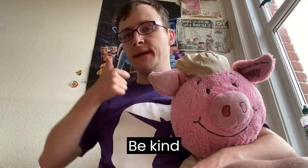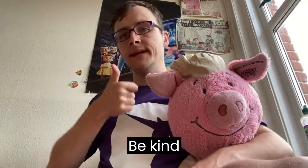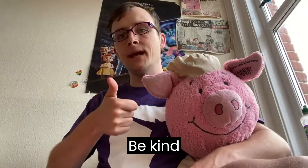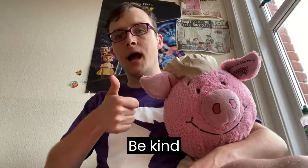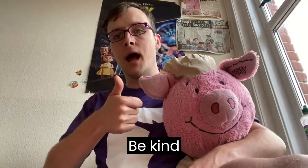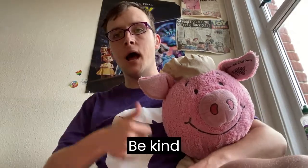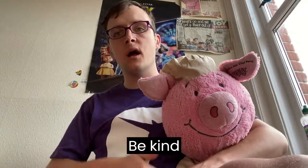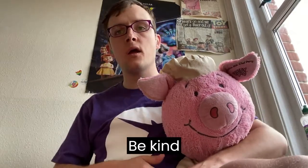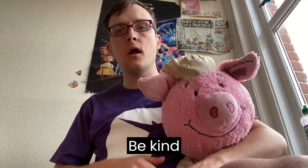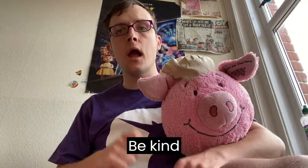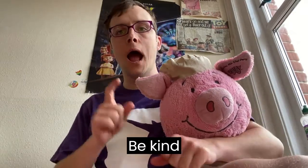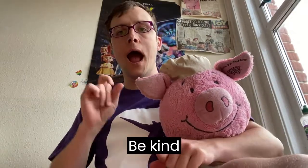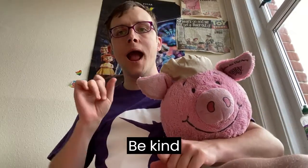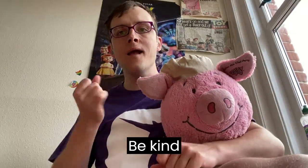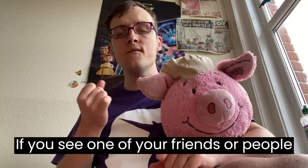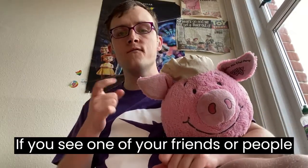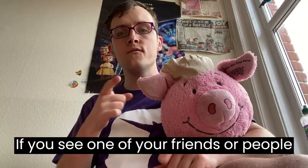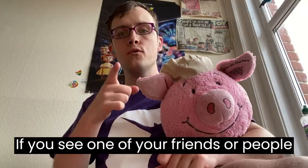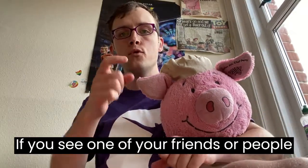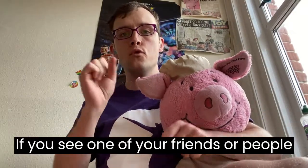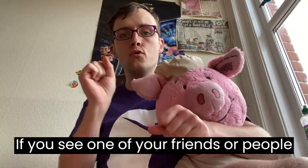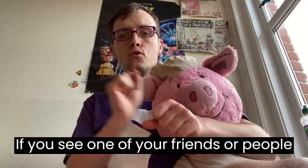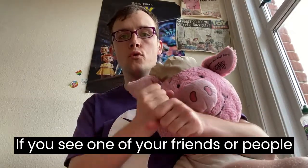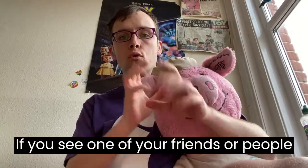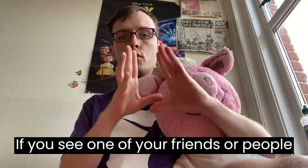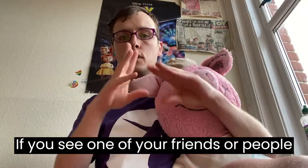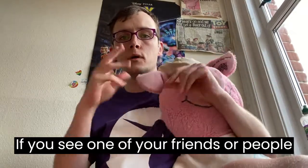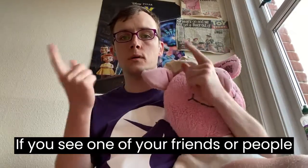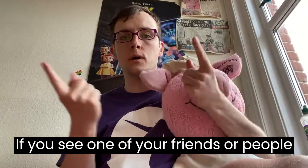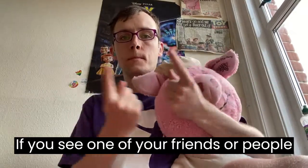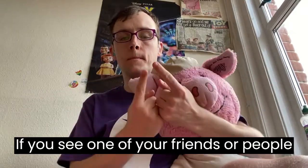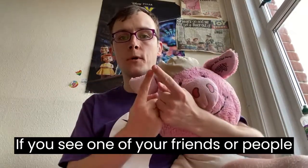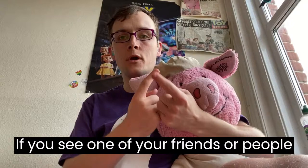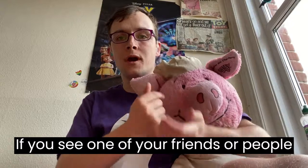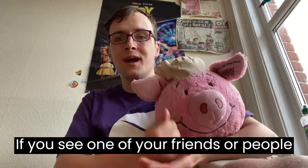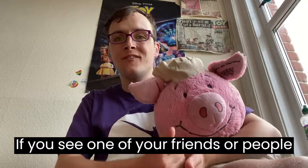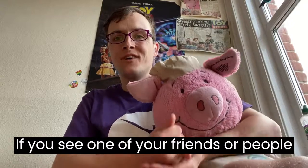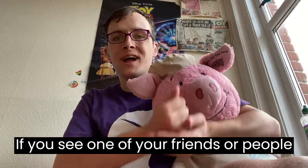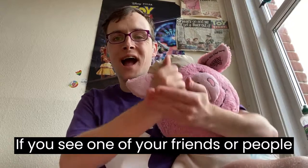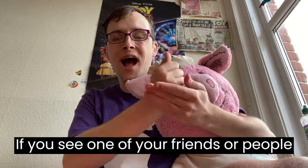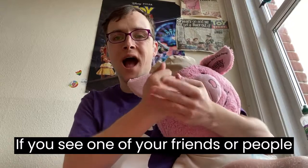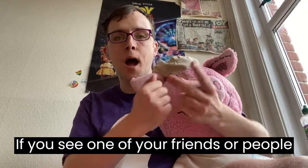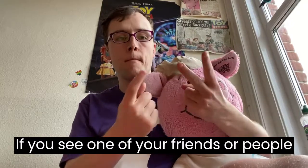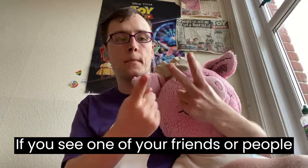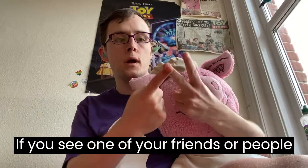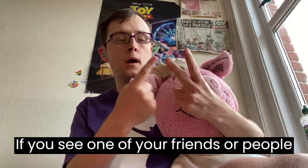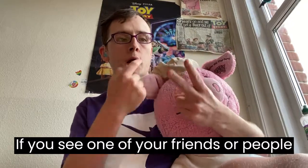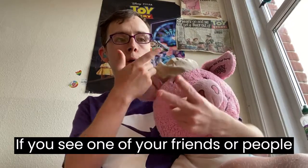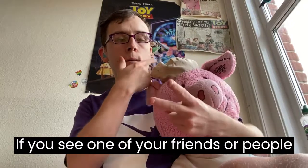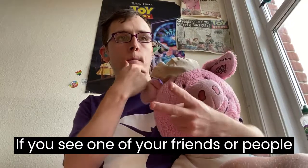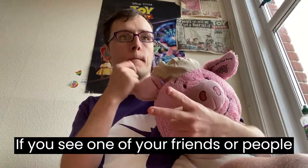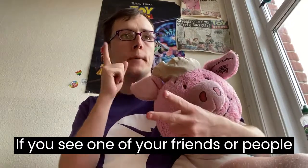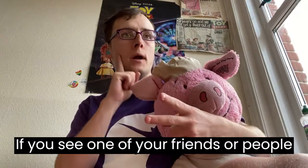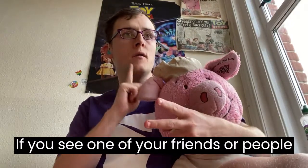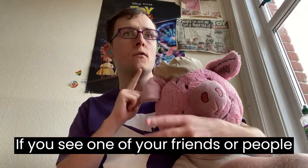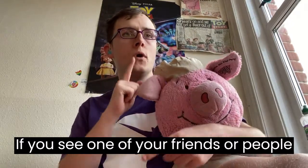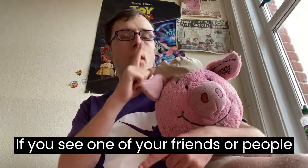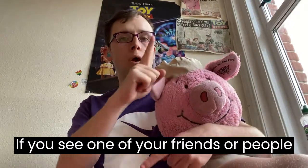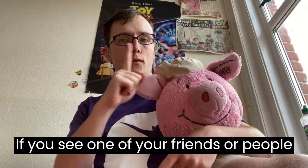high. If you do something, they have a lot of people. If you